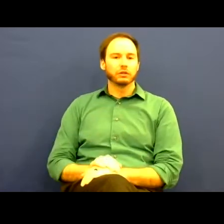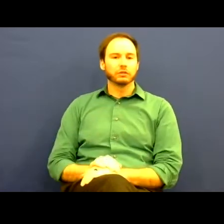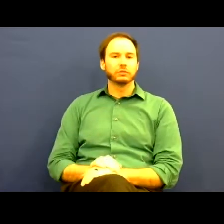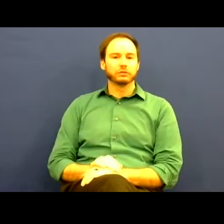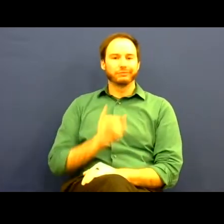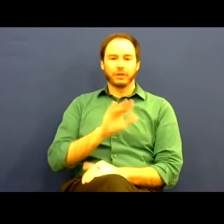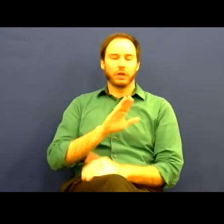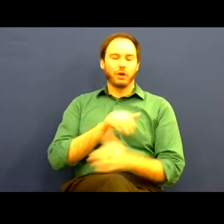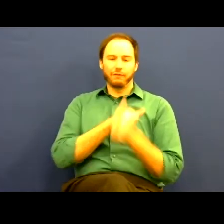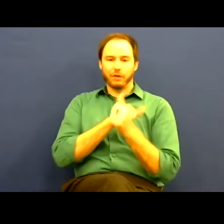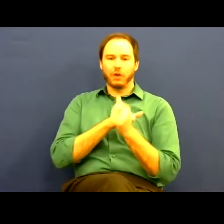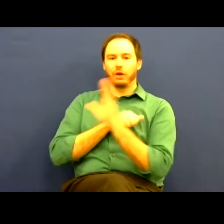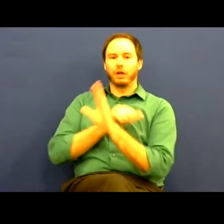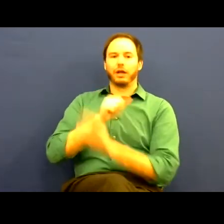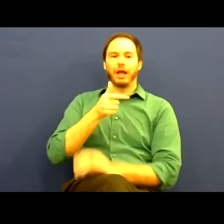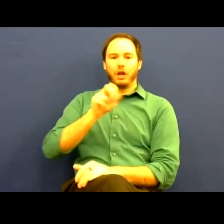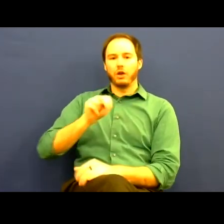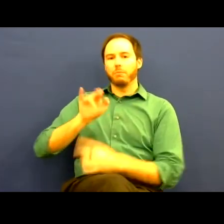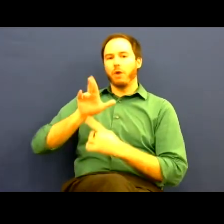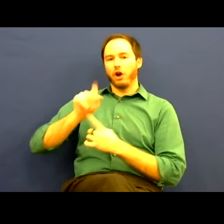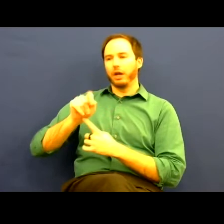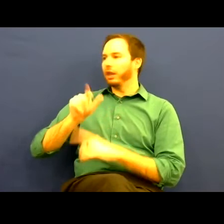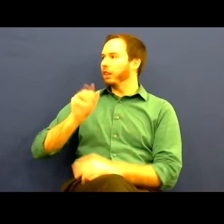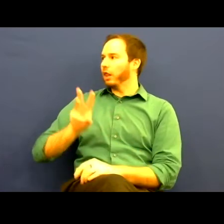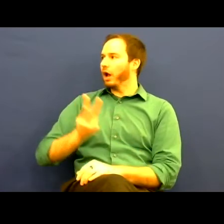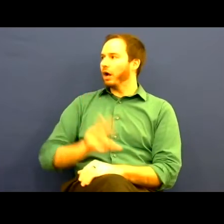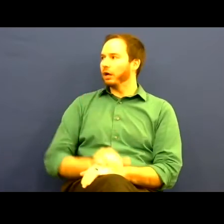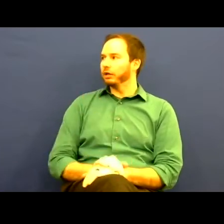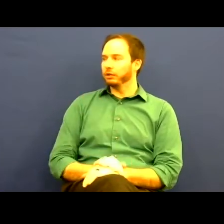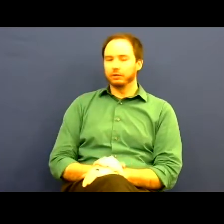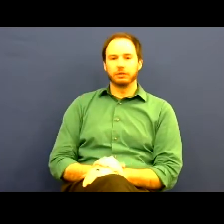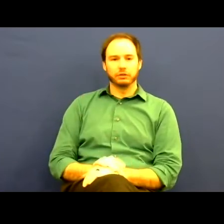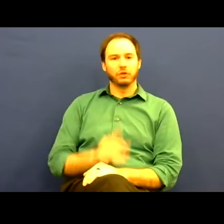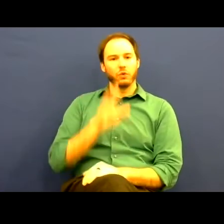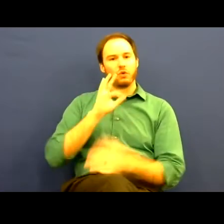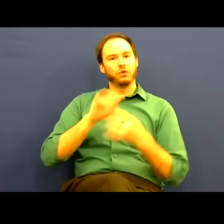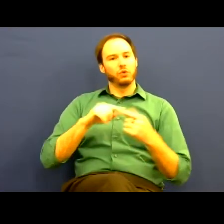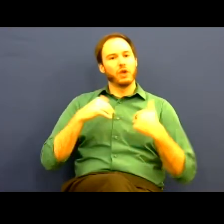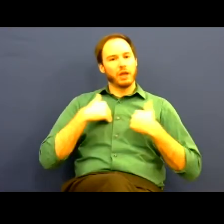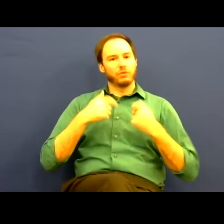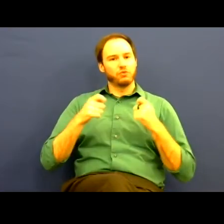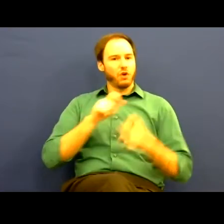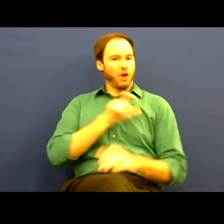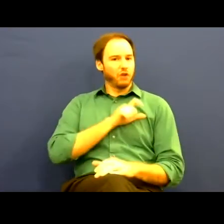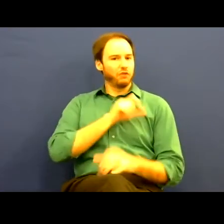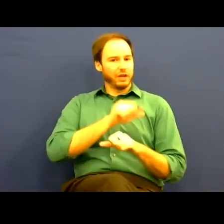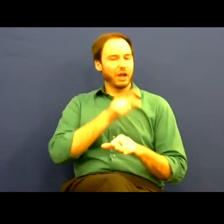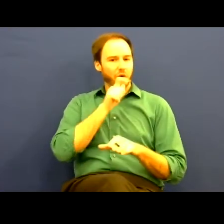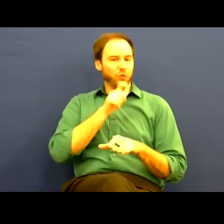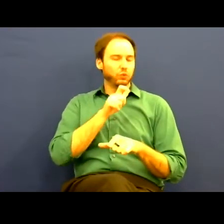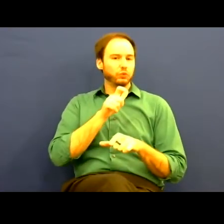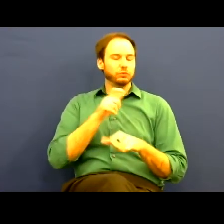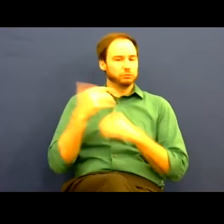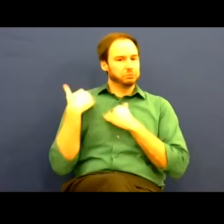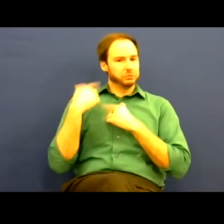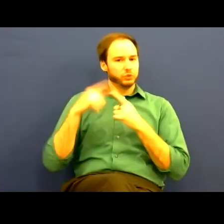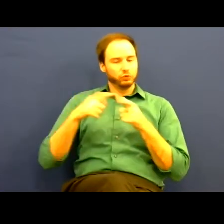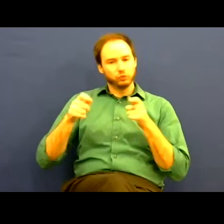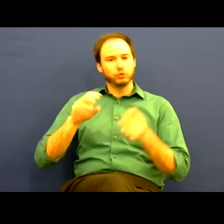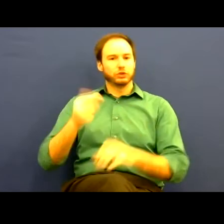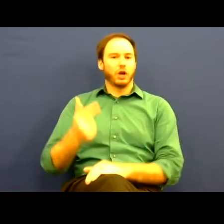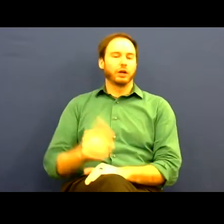all per Ag and Market law. In Ag and Market law, they basically say your animal control officer can act as your dog control officer.